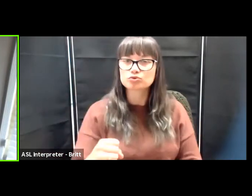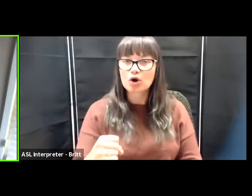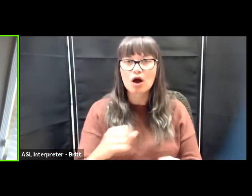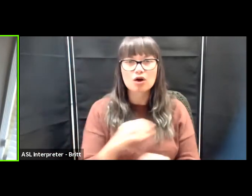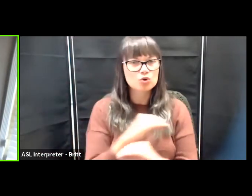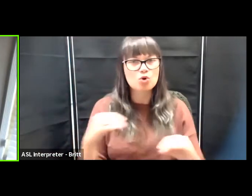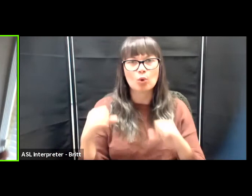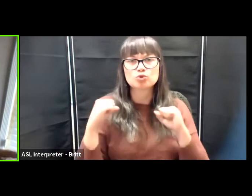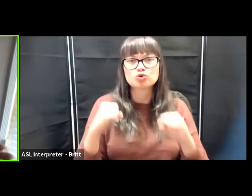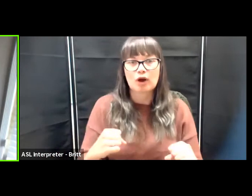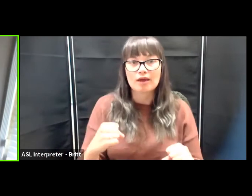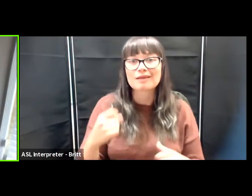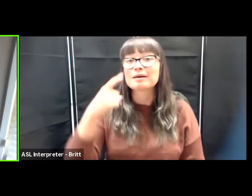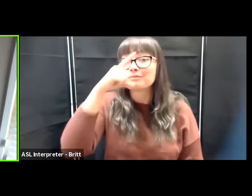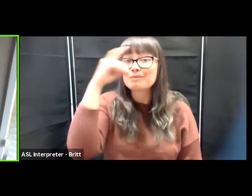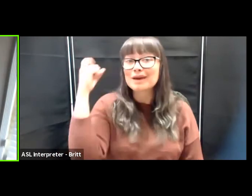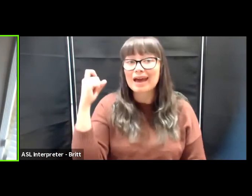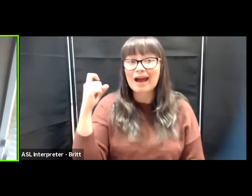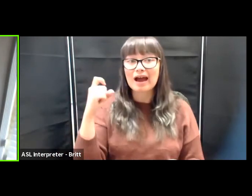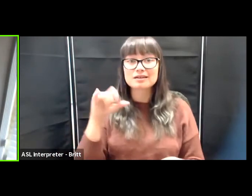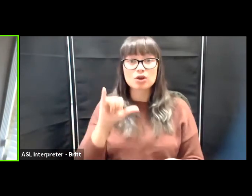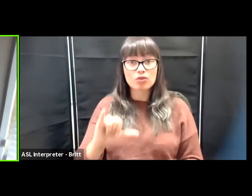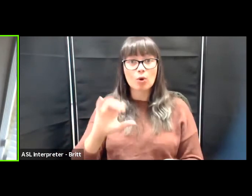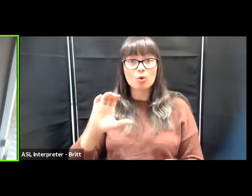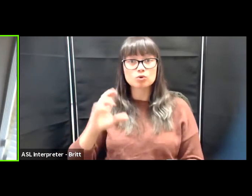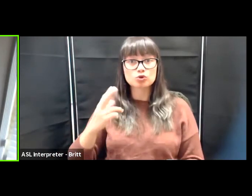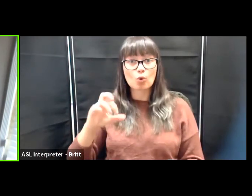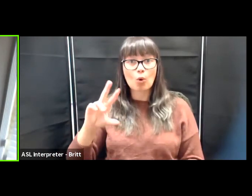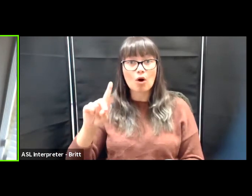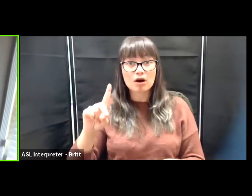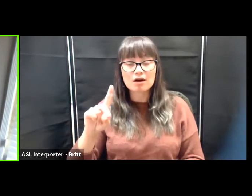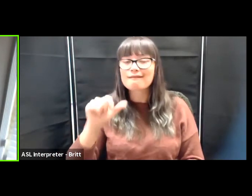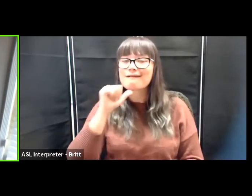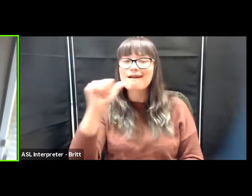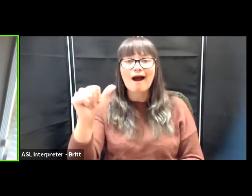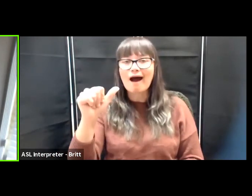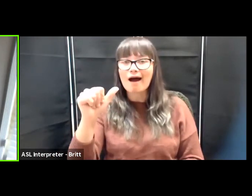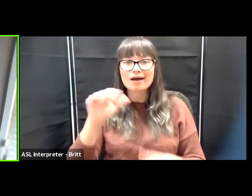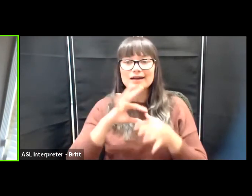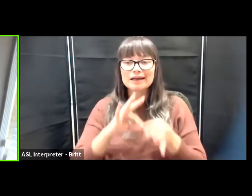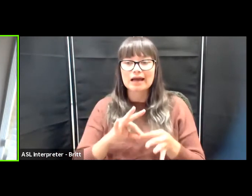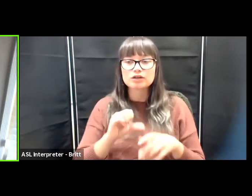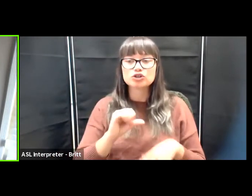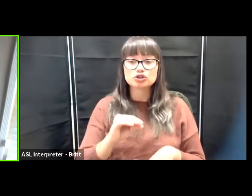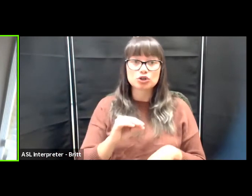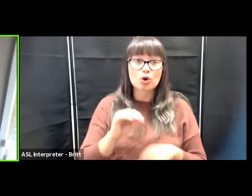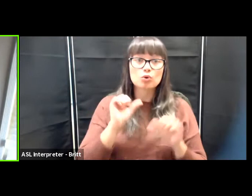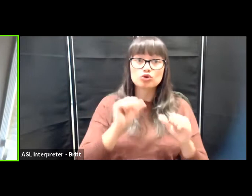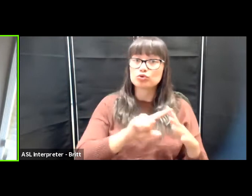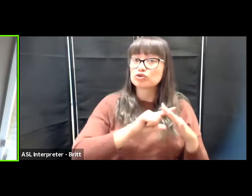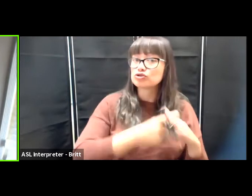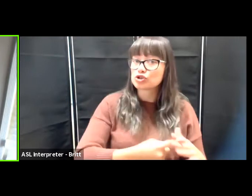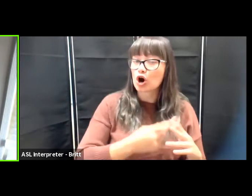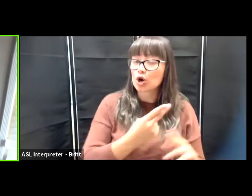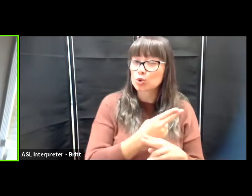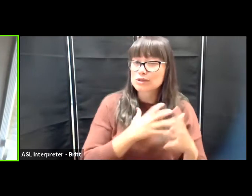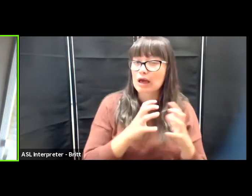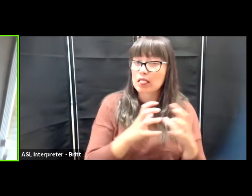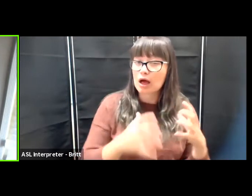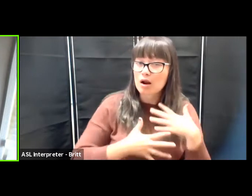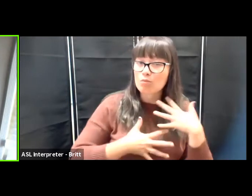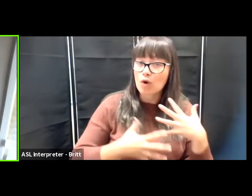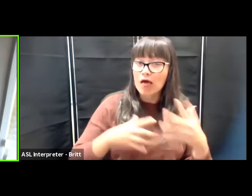strength. Why? Because the cords aren't connected. And so in a song or phrase, you may start breathy, but to